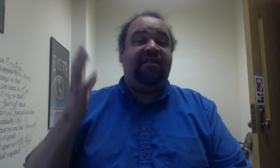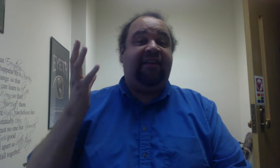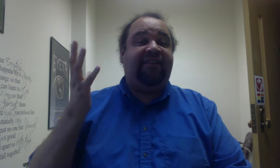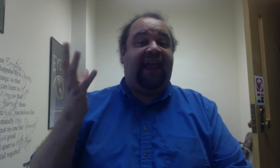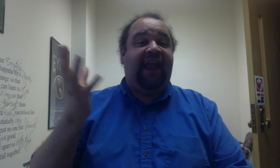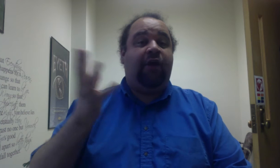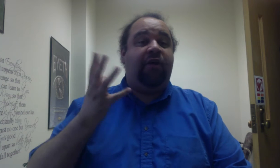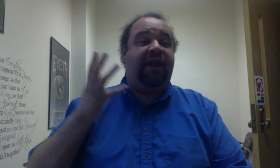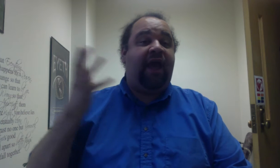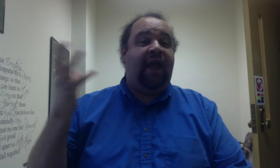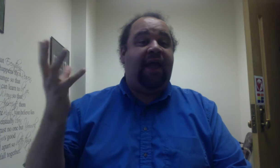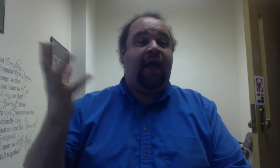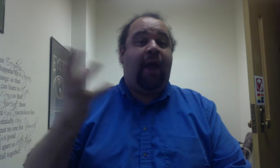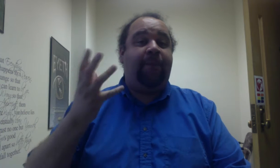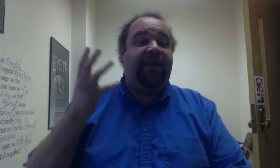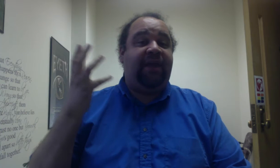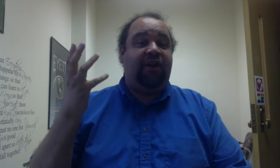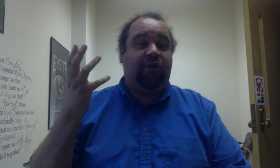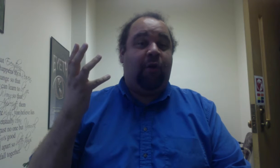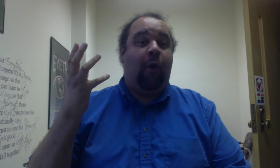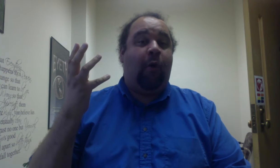This area up here holds